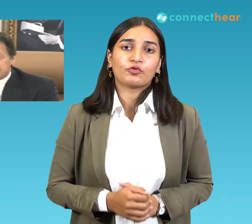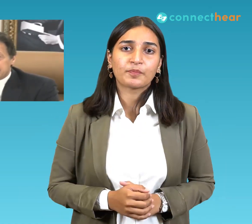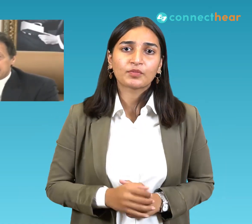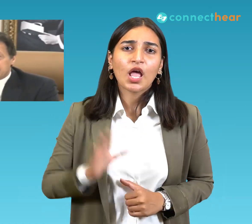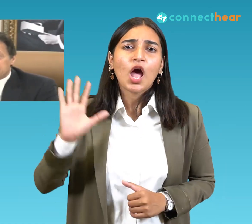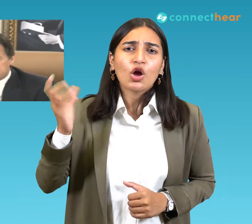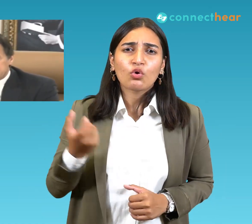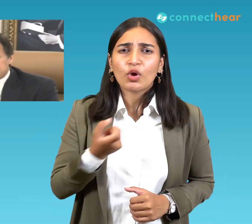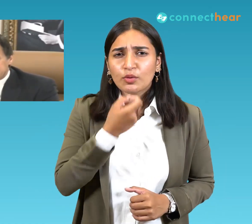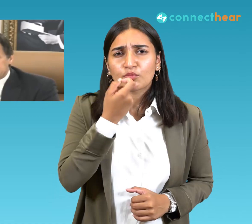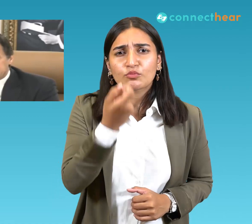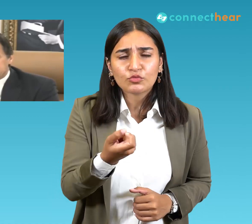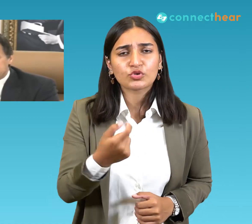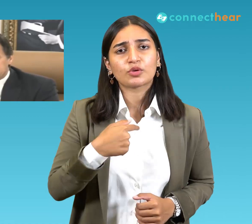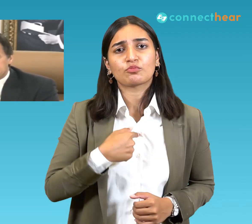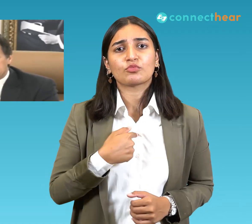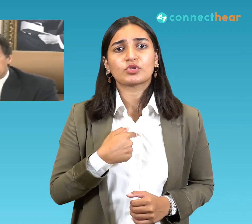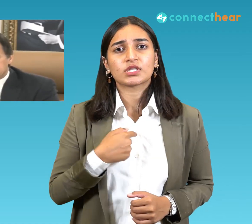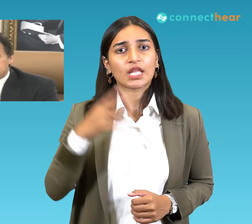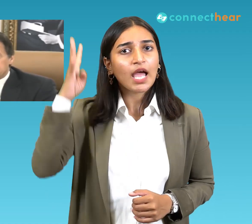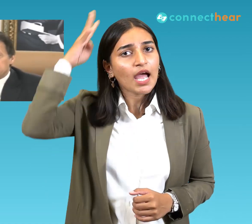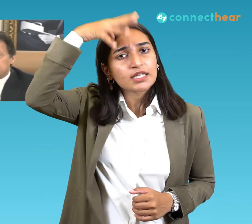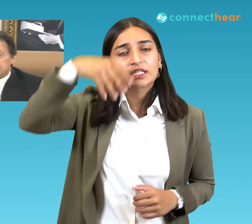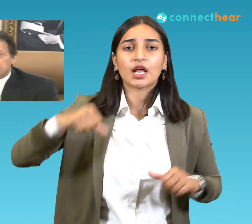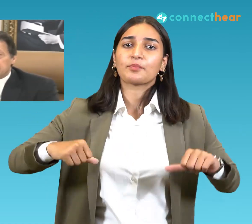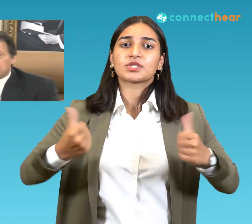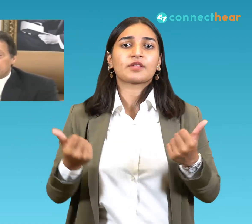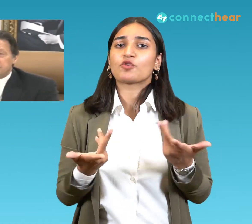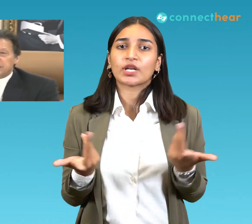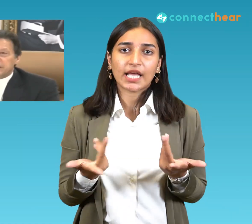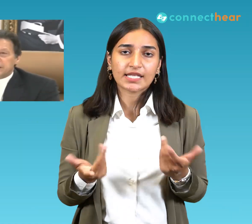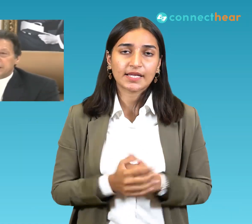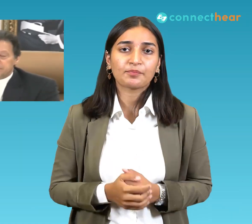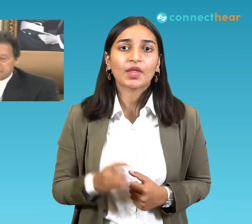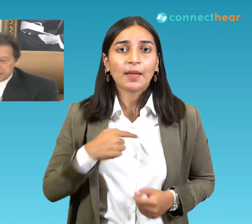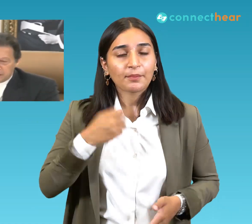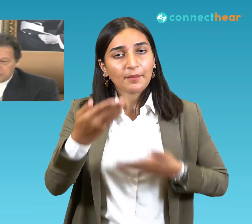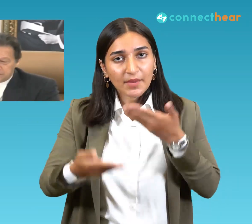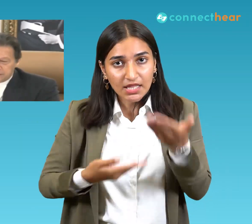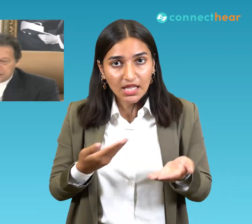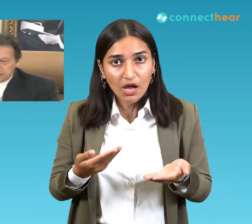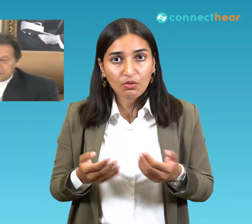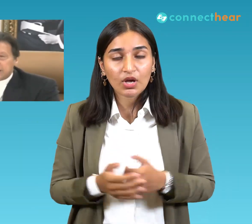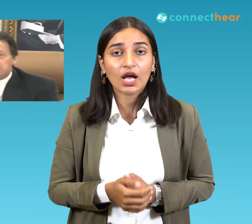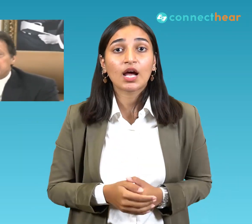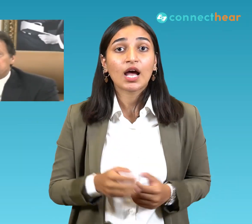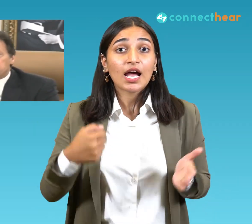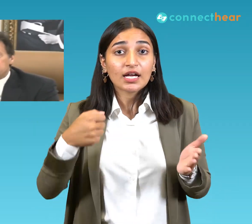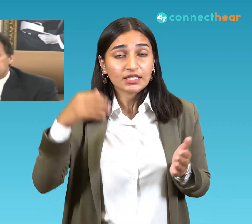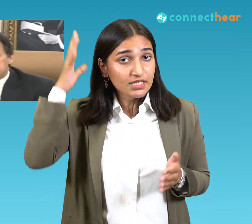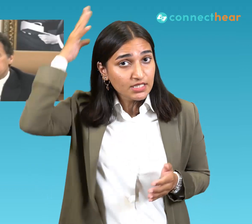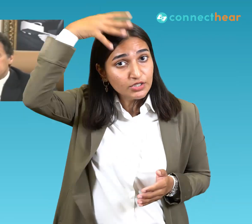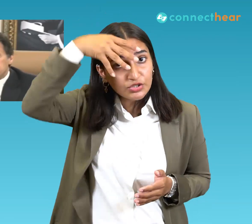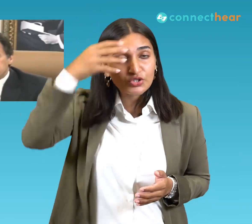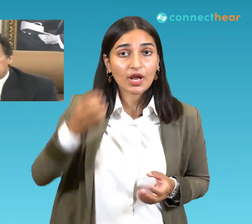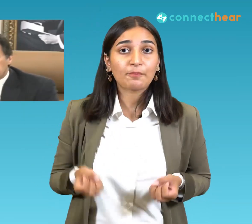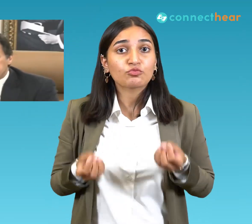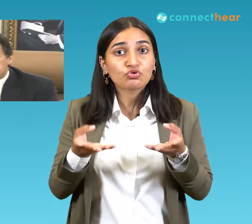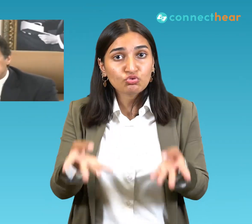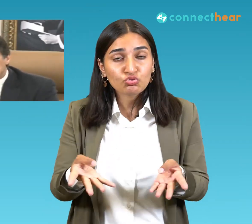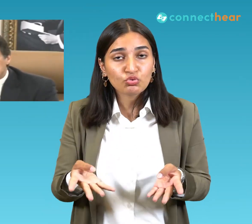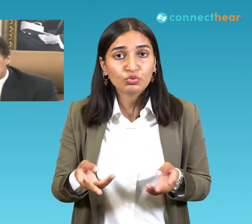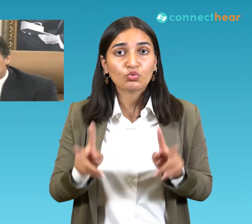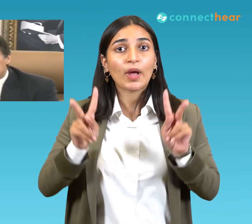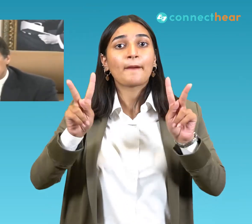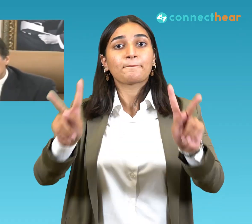achievement, for me it is this resumption of the Afghan peace process. I